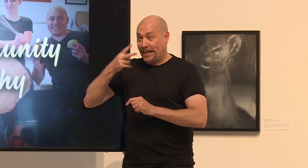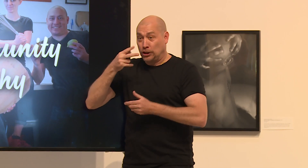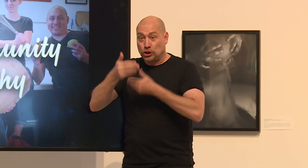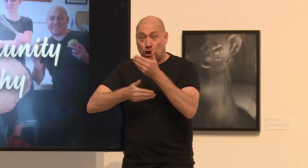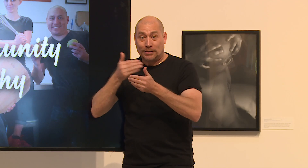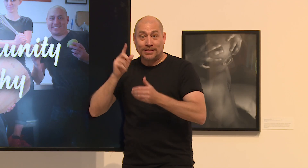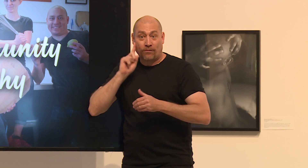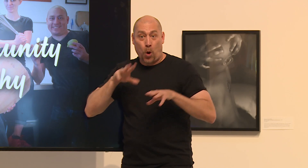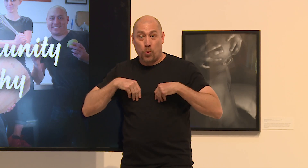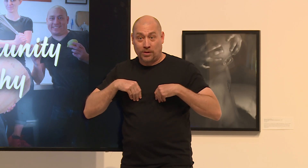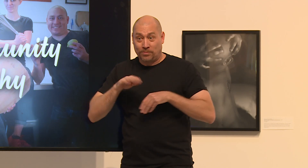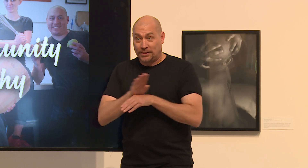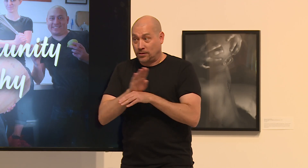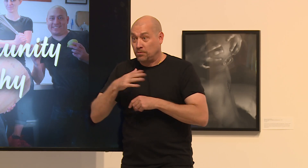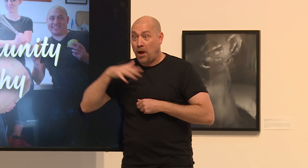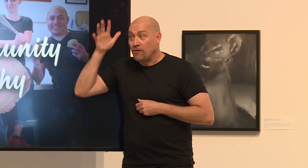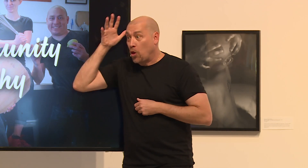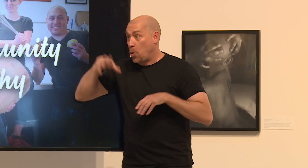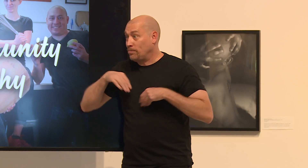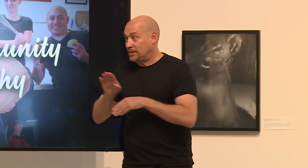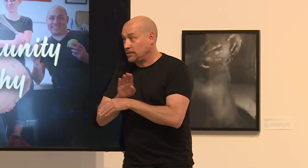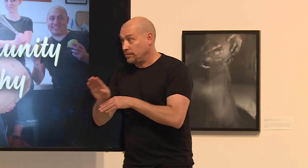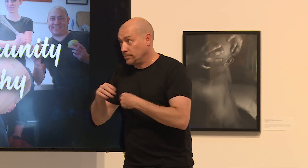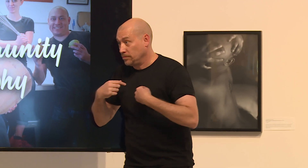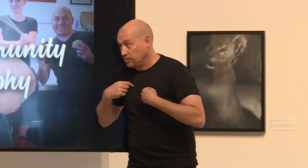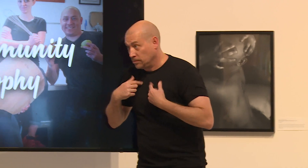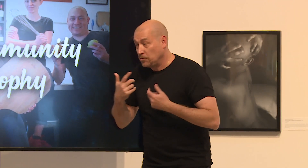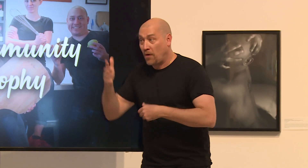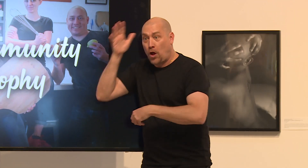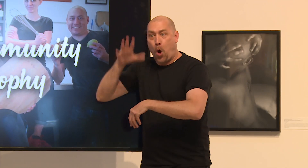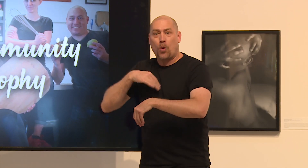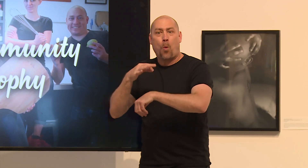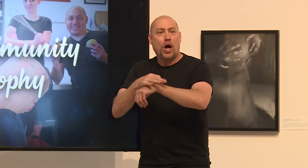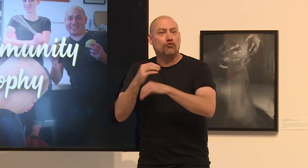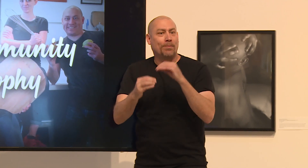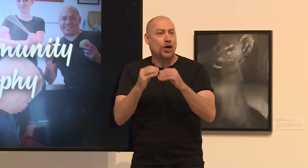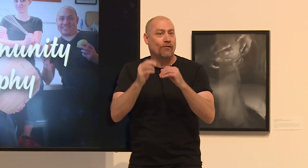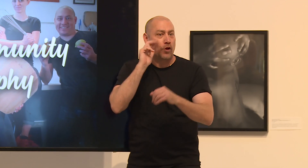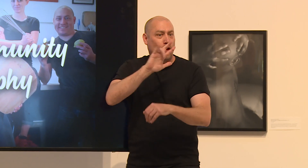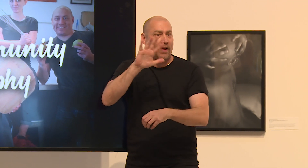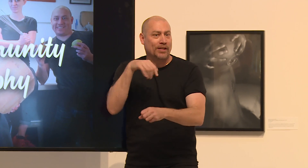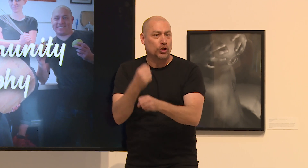One of my strongest beliefs is that, well, my father owned a business,